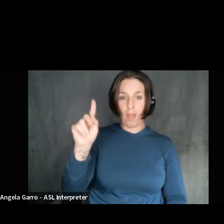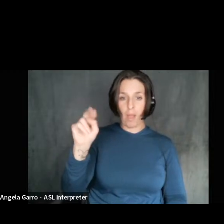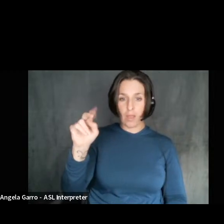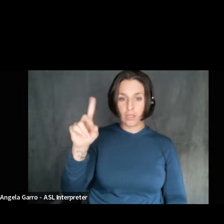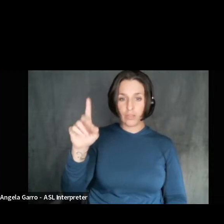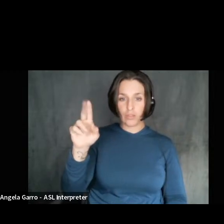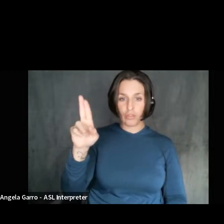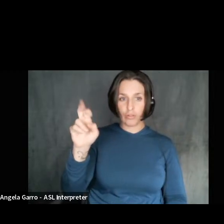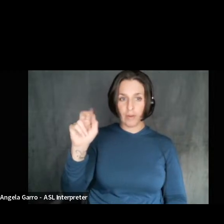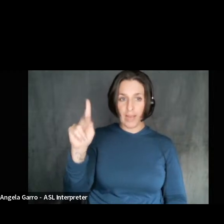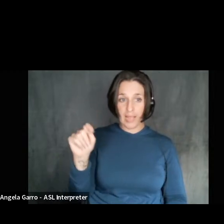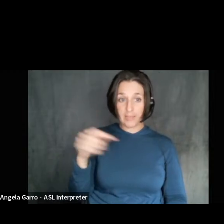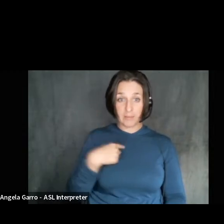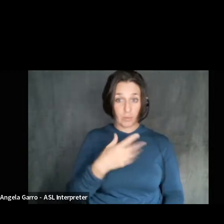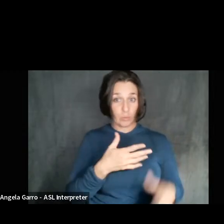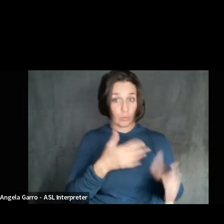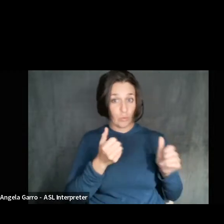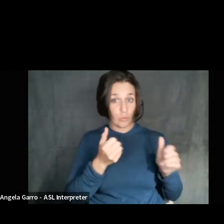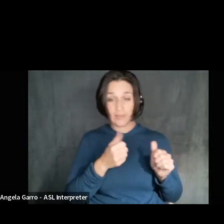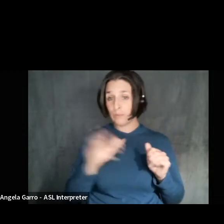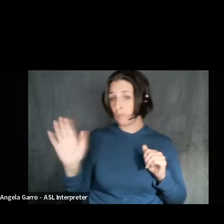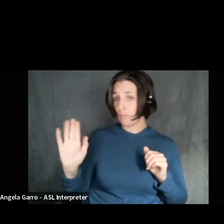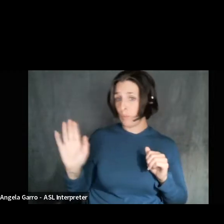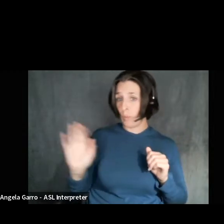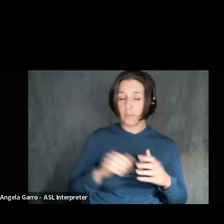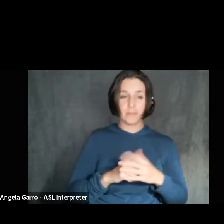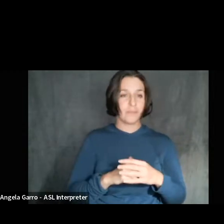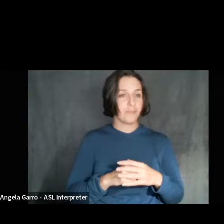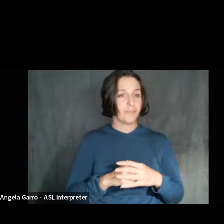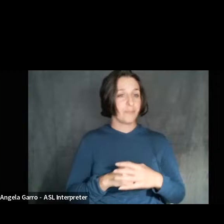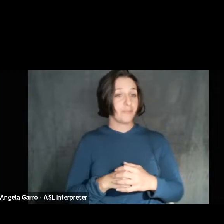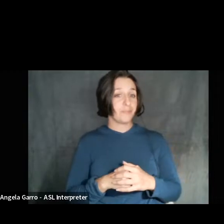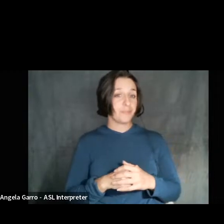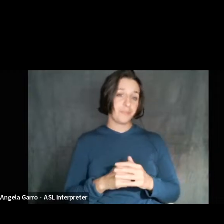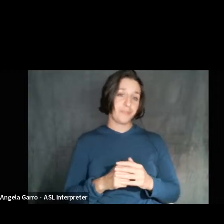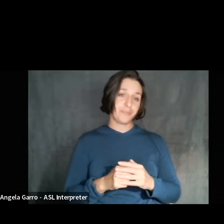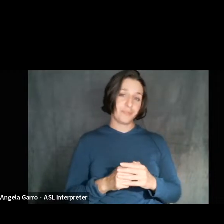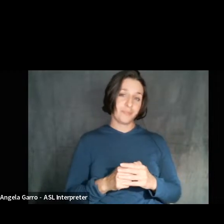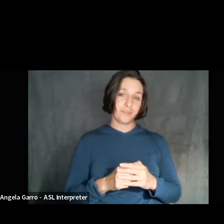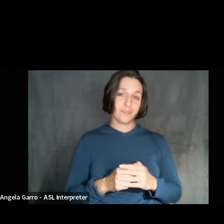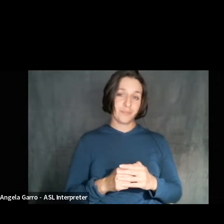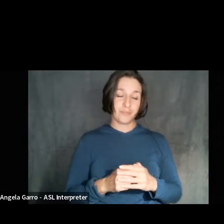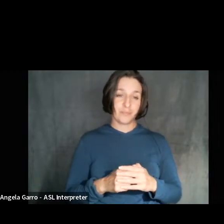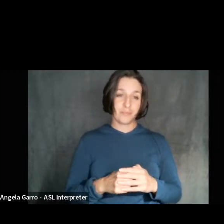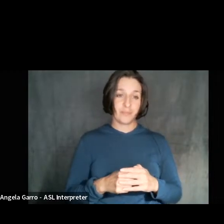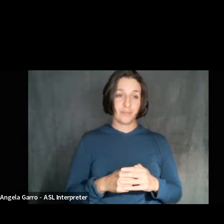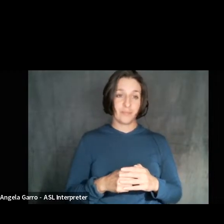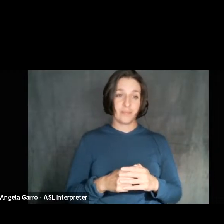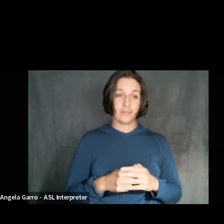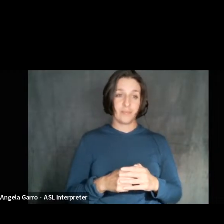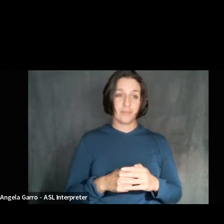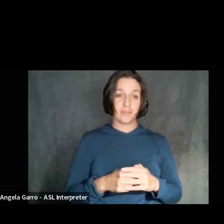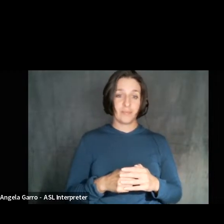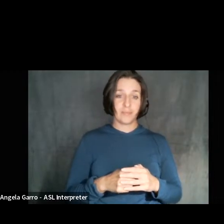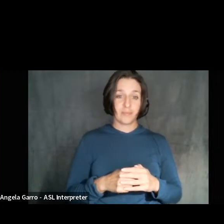Am I going too fast? Nope. Okay. Nope. This is a well-oiled machine up